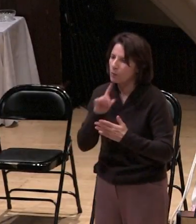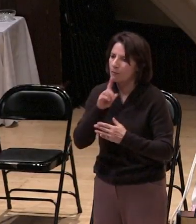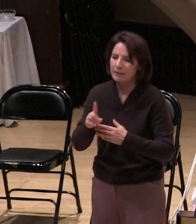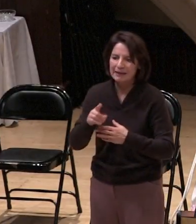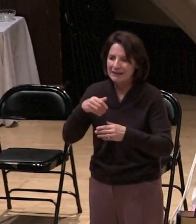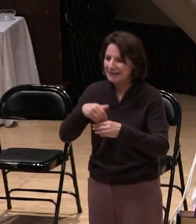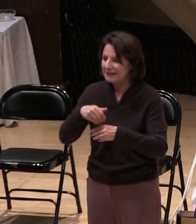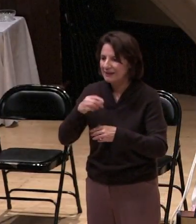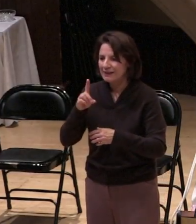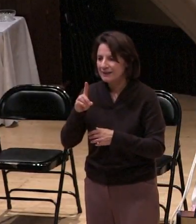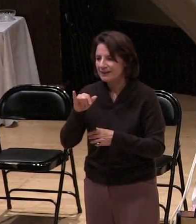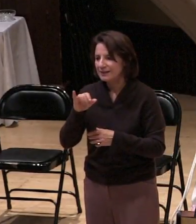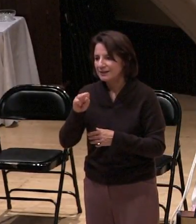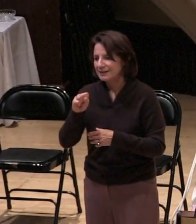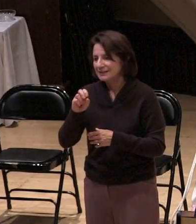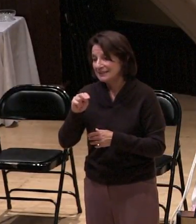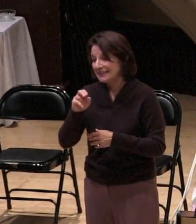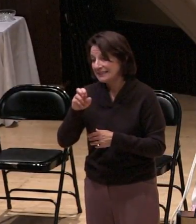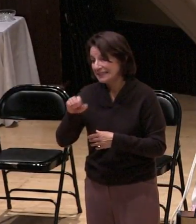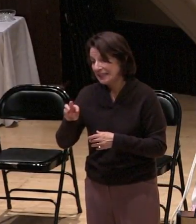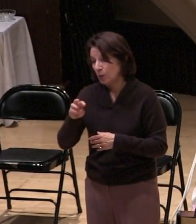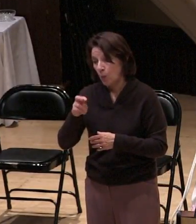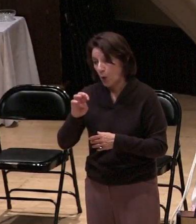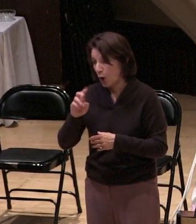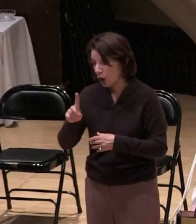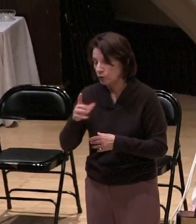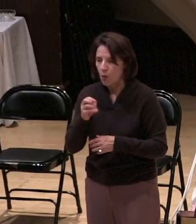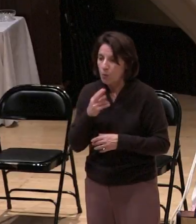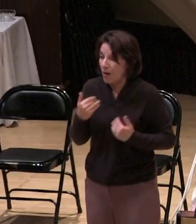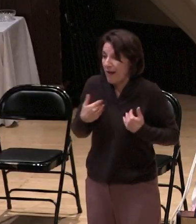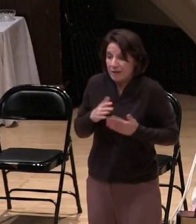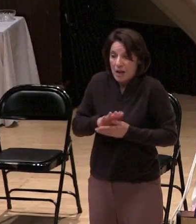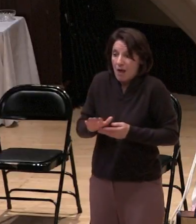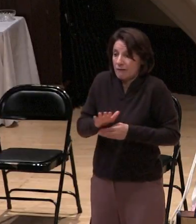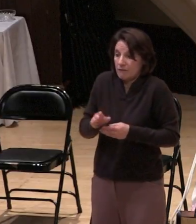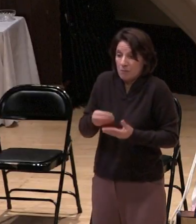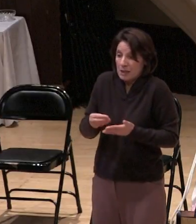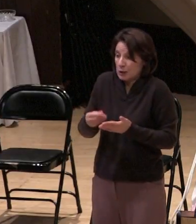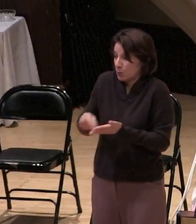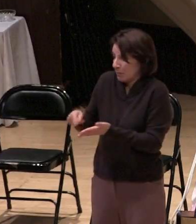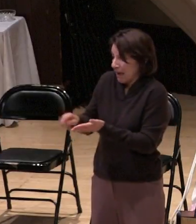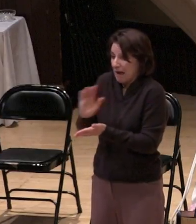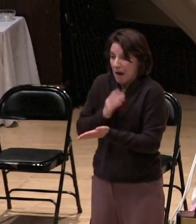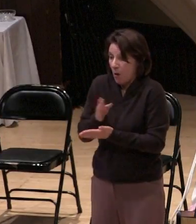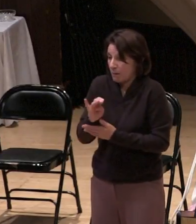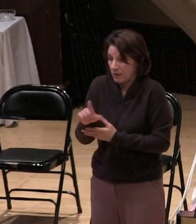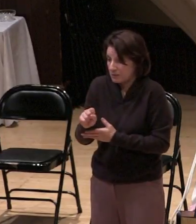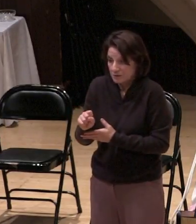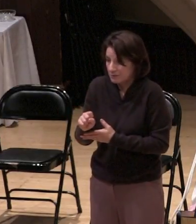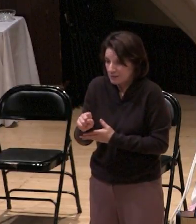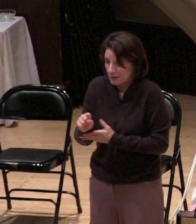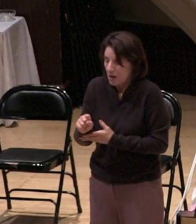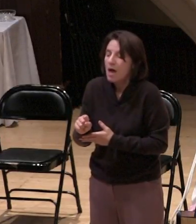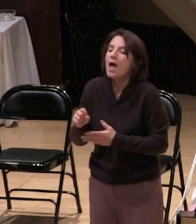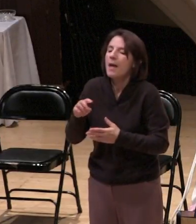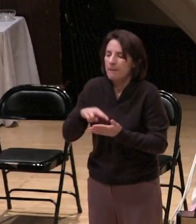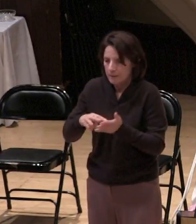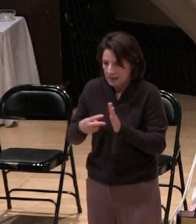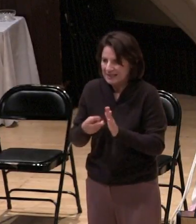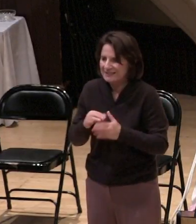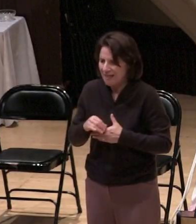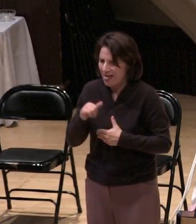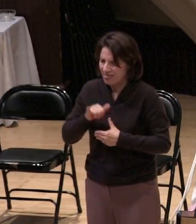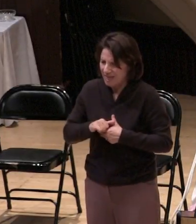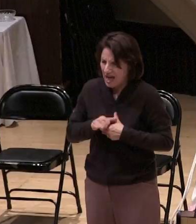or even have enough money to pay all our bills. But what it does mean is that inner call within